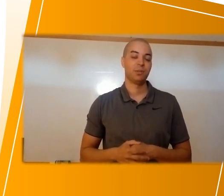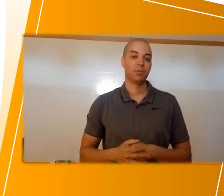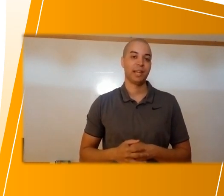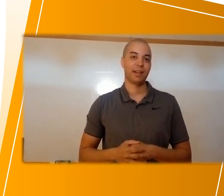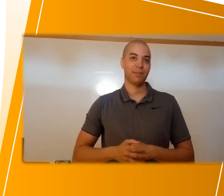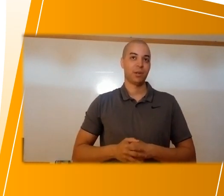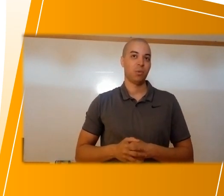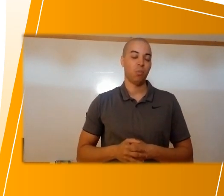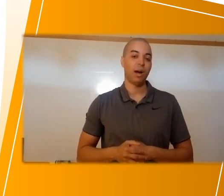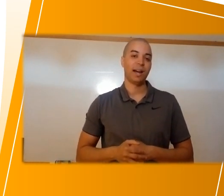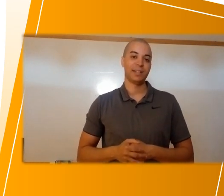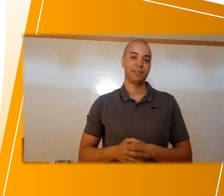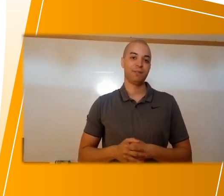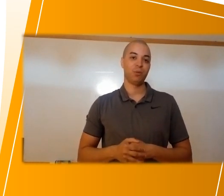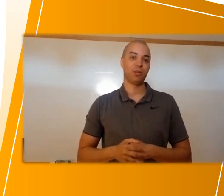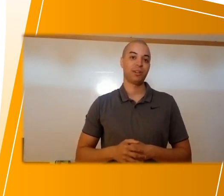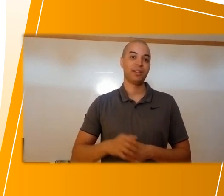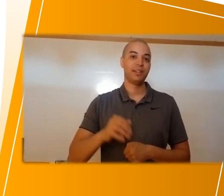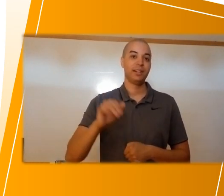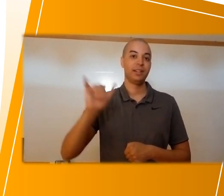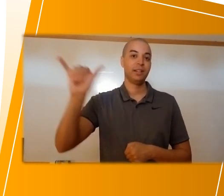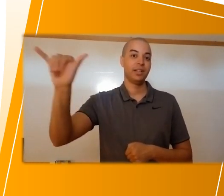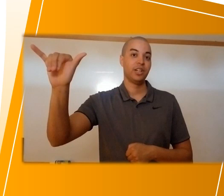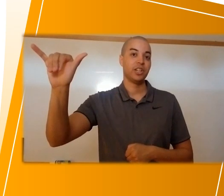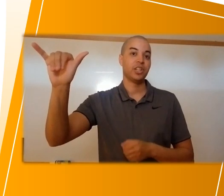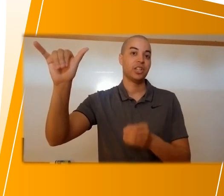Next, we have Y for